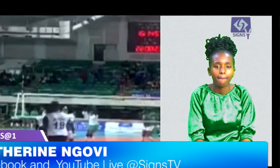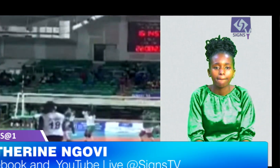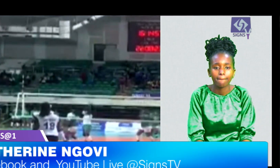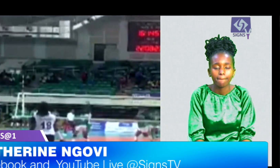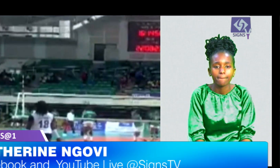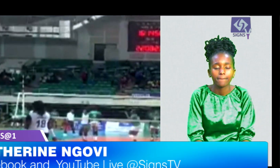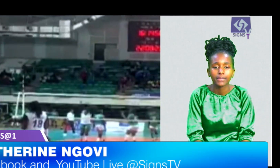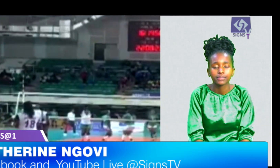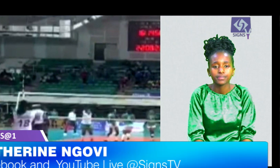this year.